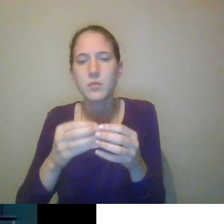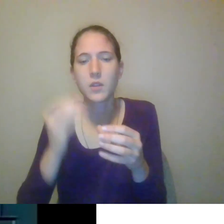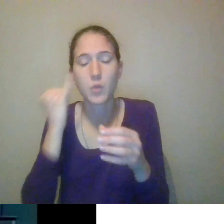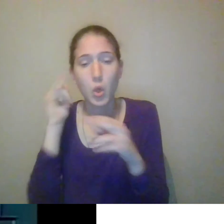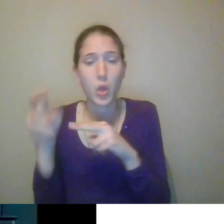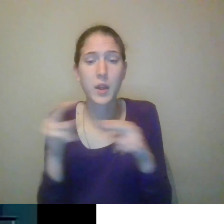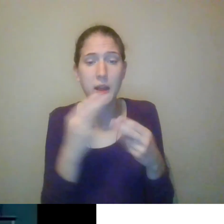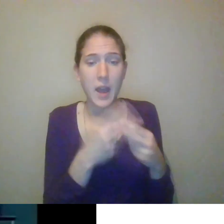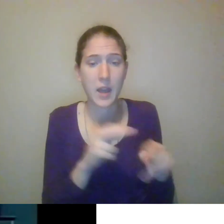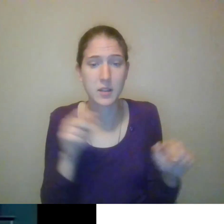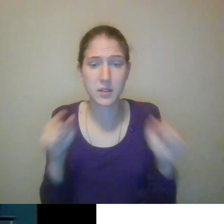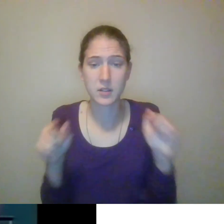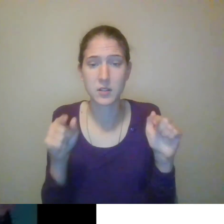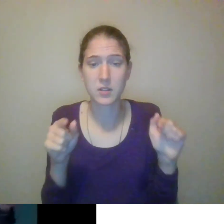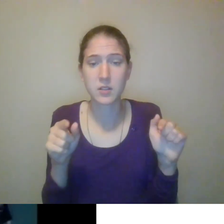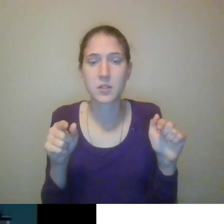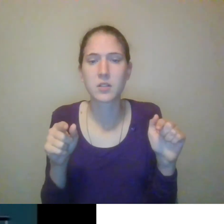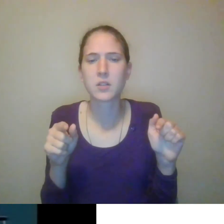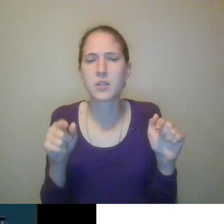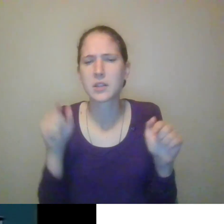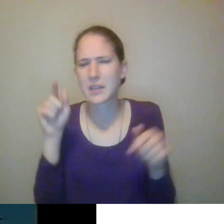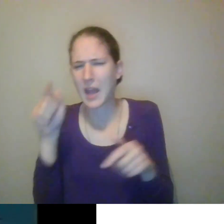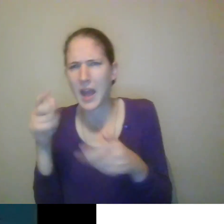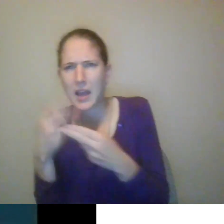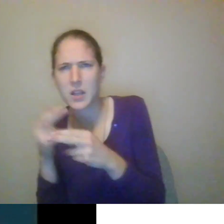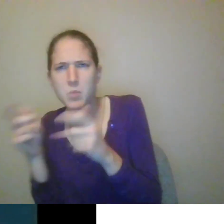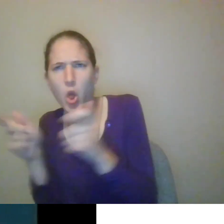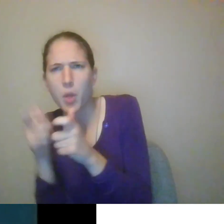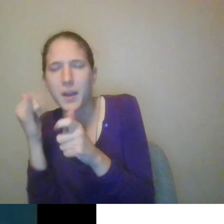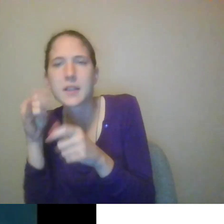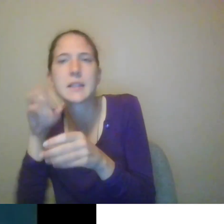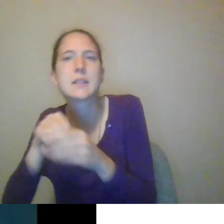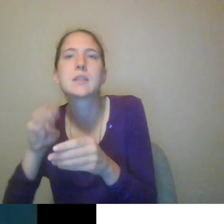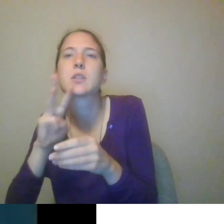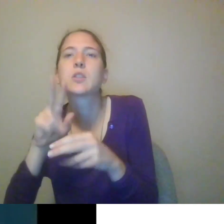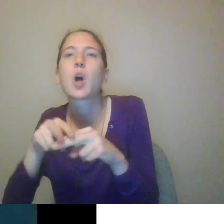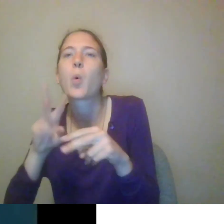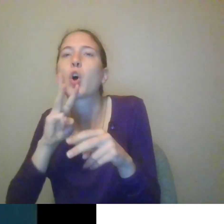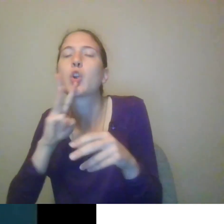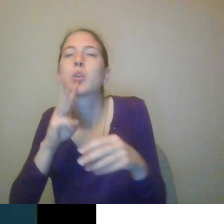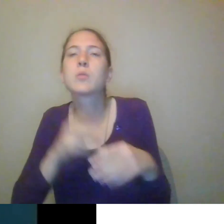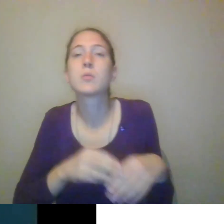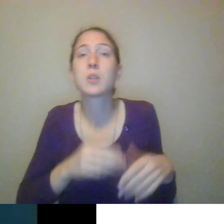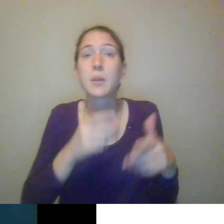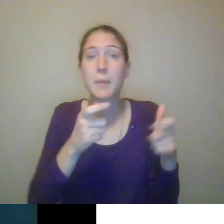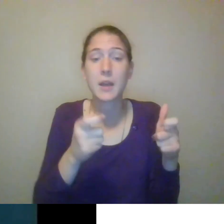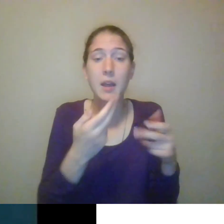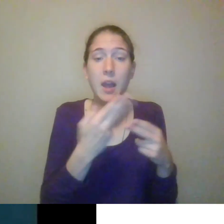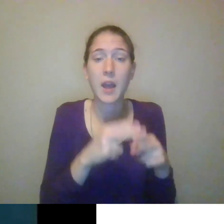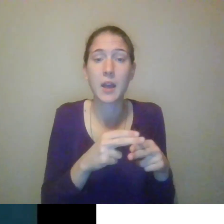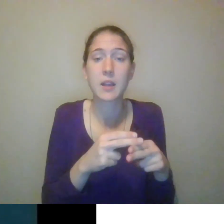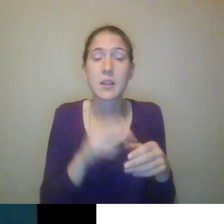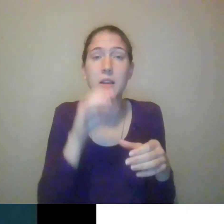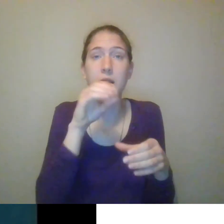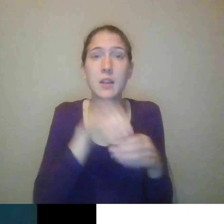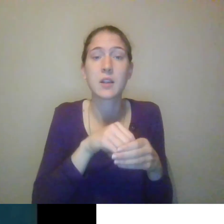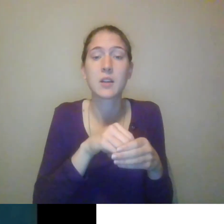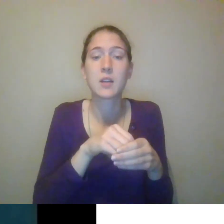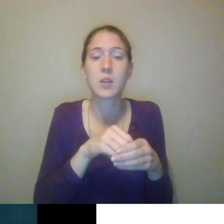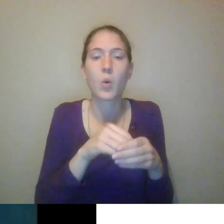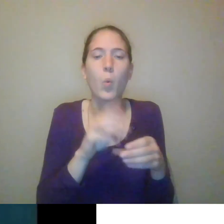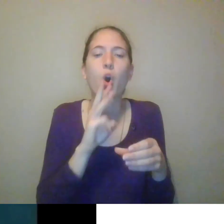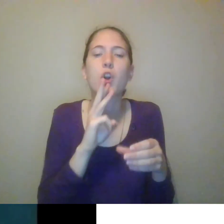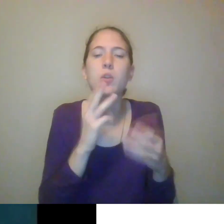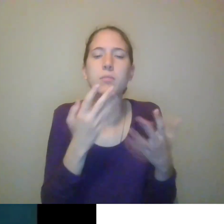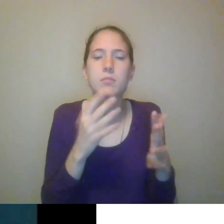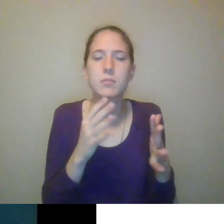see it compared to the other ones, it's small. Now, hang on a second. Big one goes in pure water, the other one goes in salt water,